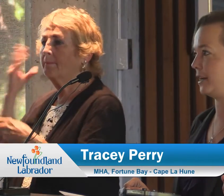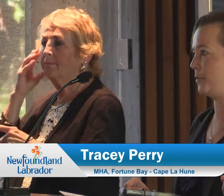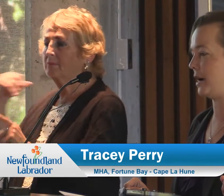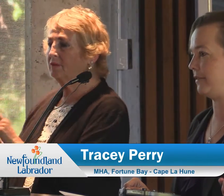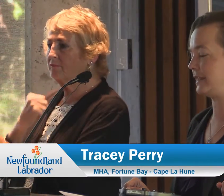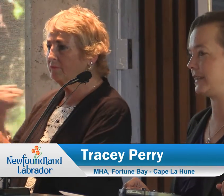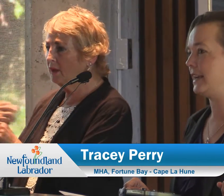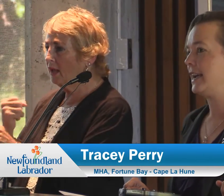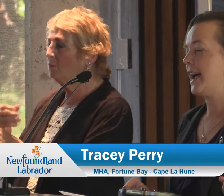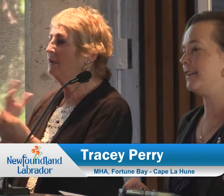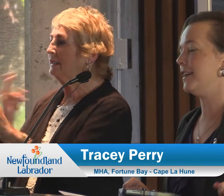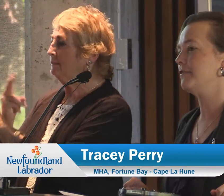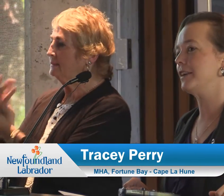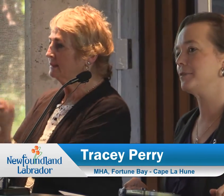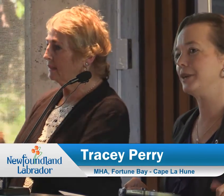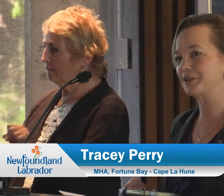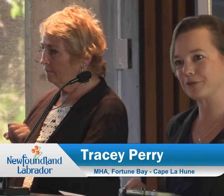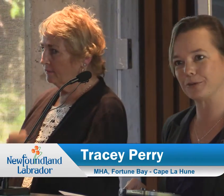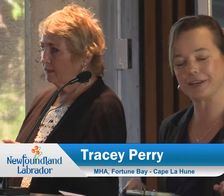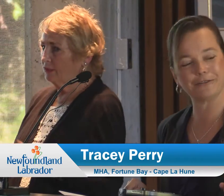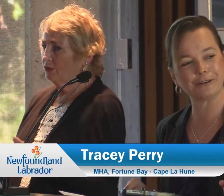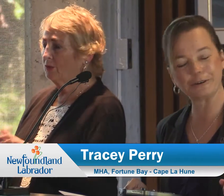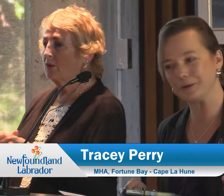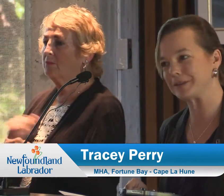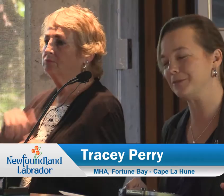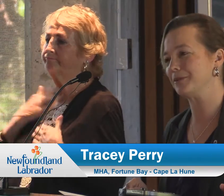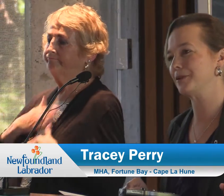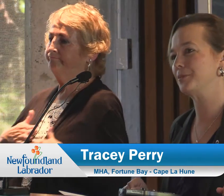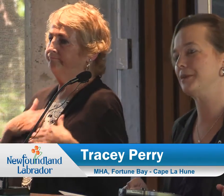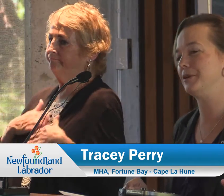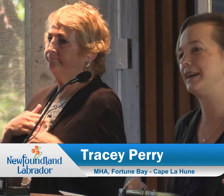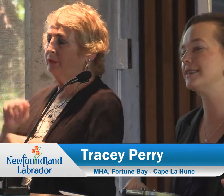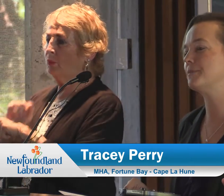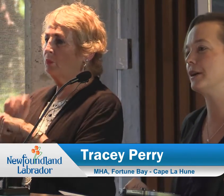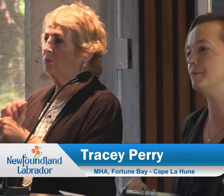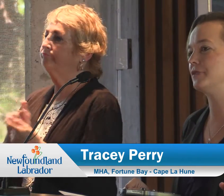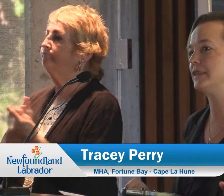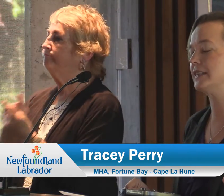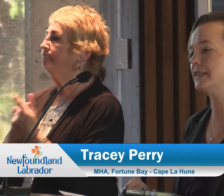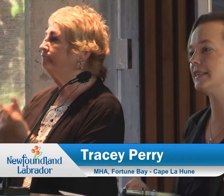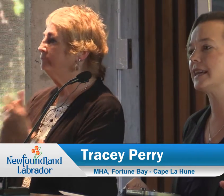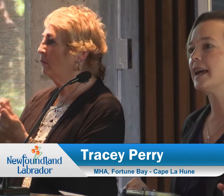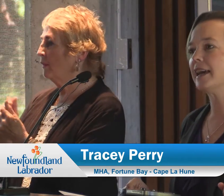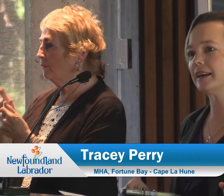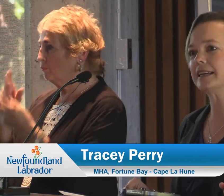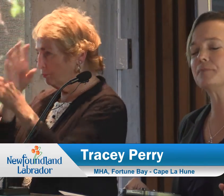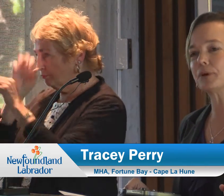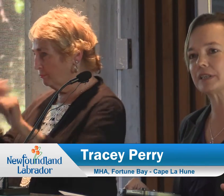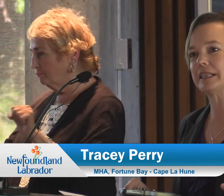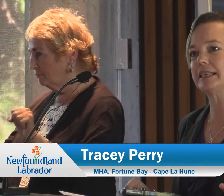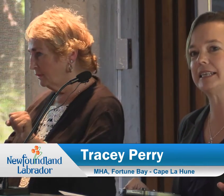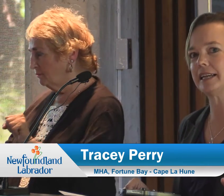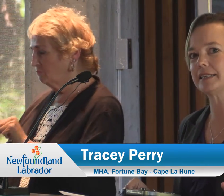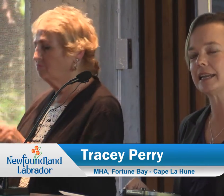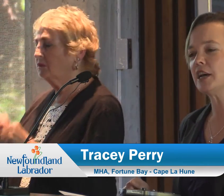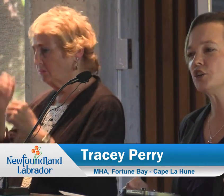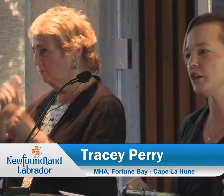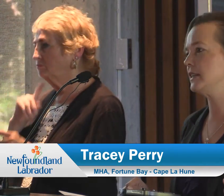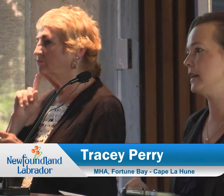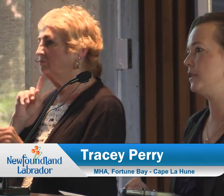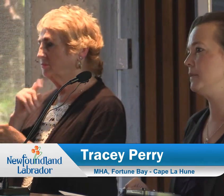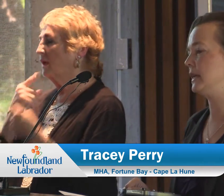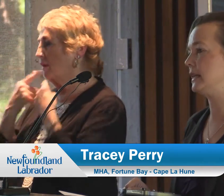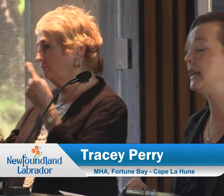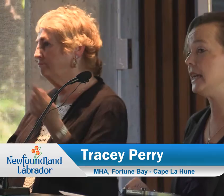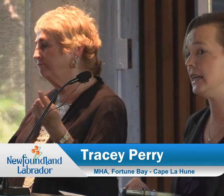everyone in our province. And I've had the pleasure of working very closely with our Premier as his parliamentary assistant, and I can personally attest